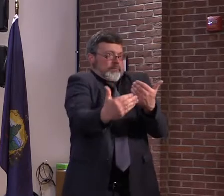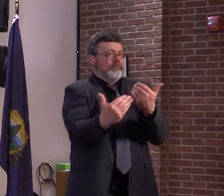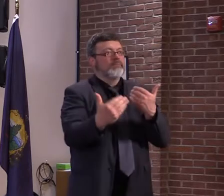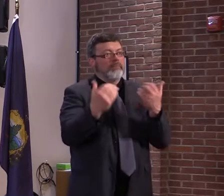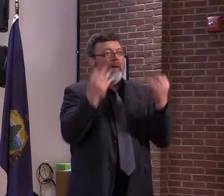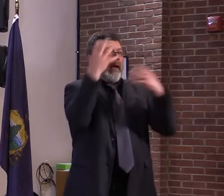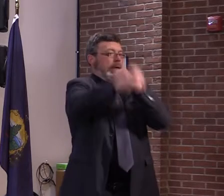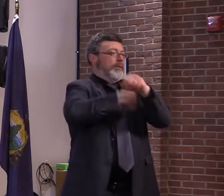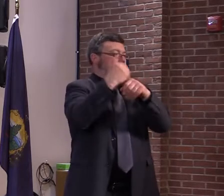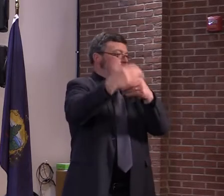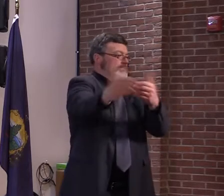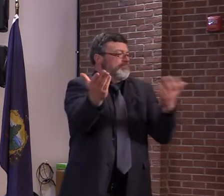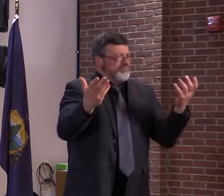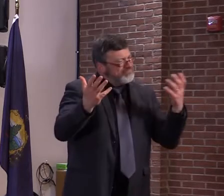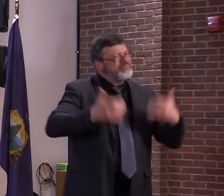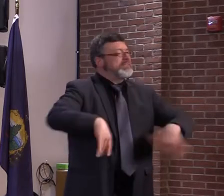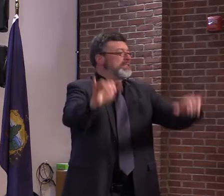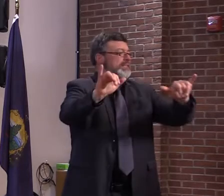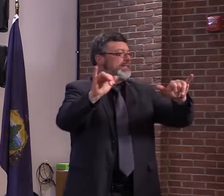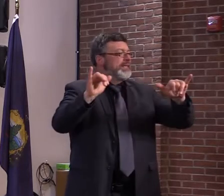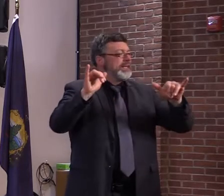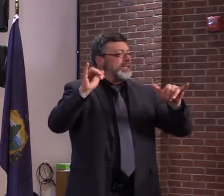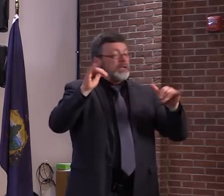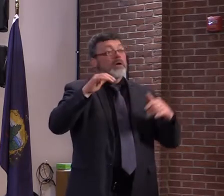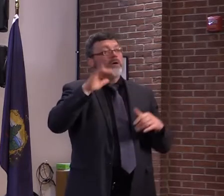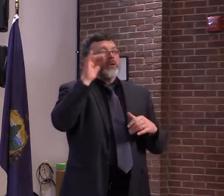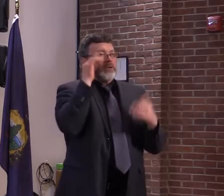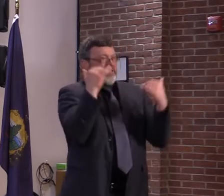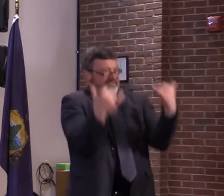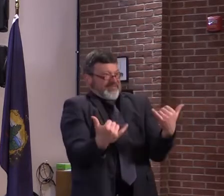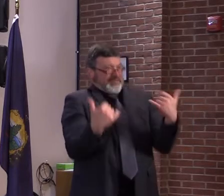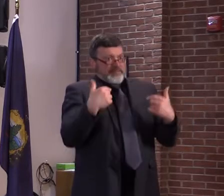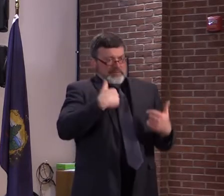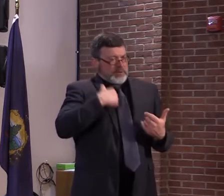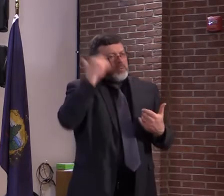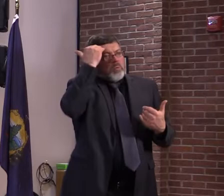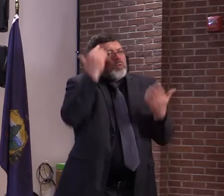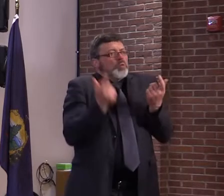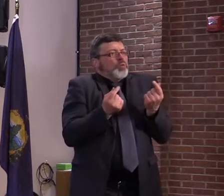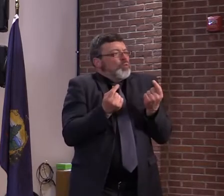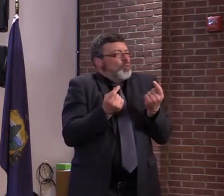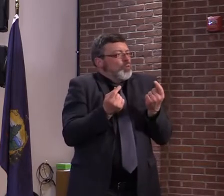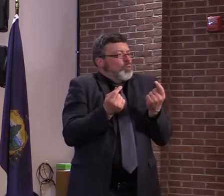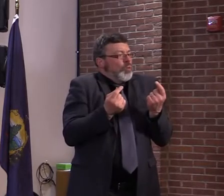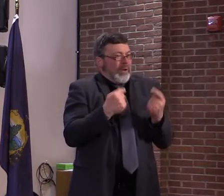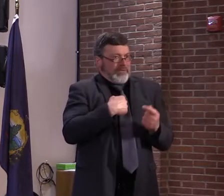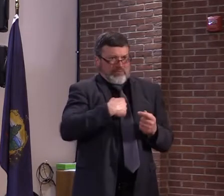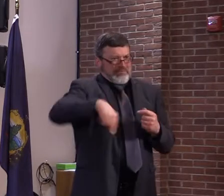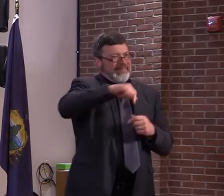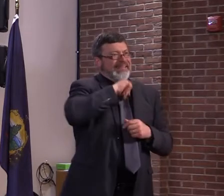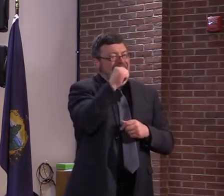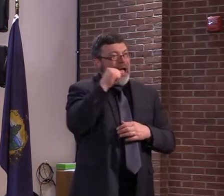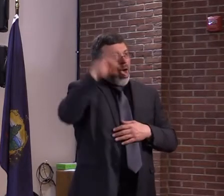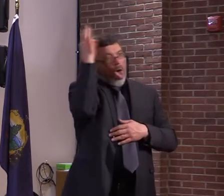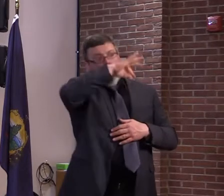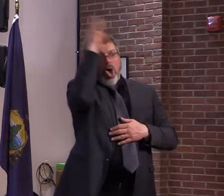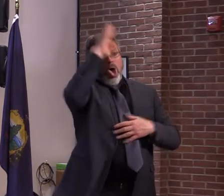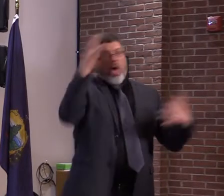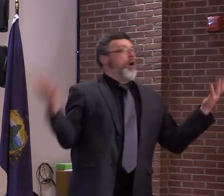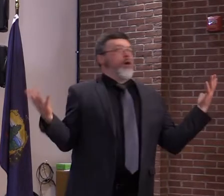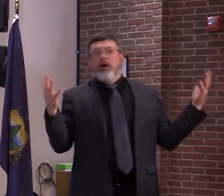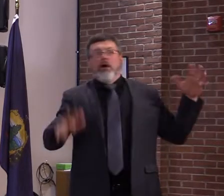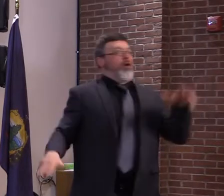few people feel they know what is going to really happen with BA2 in a very definitive way. We can make